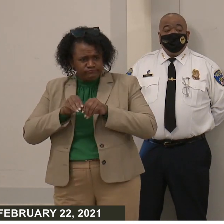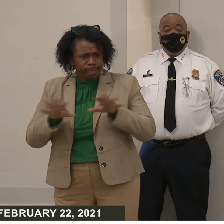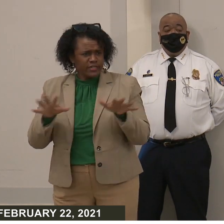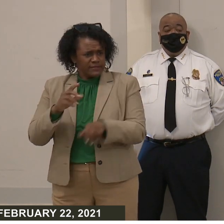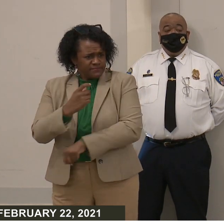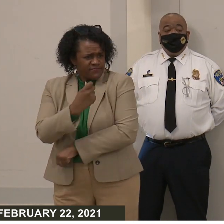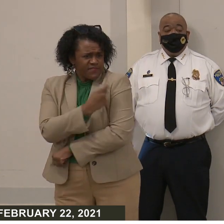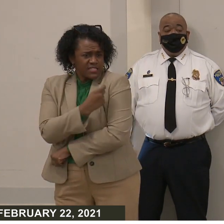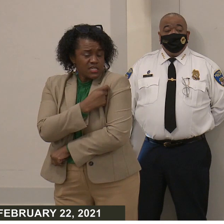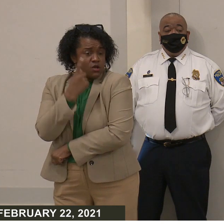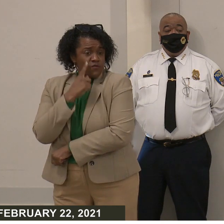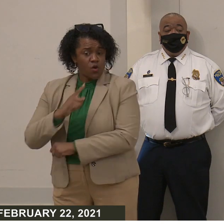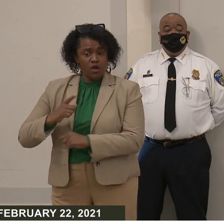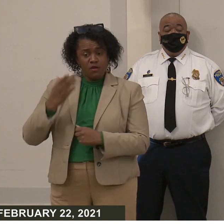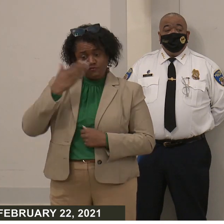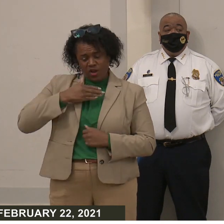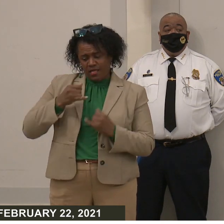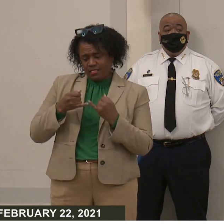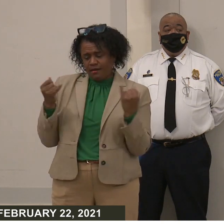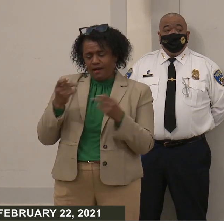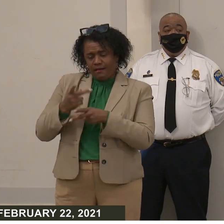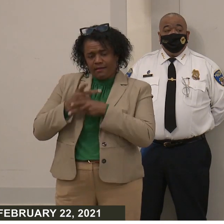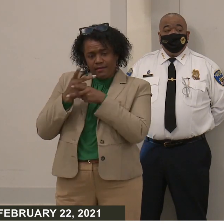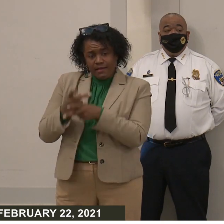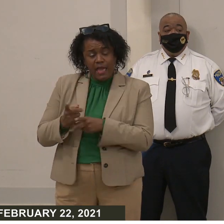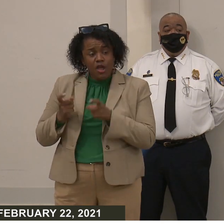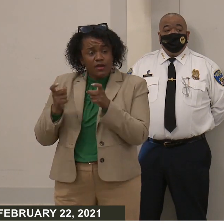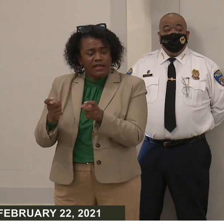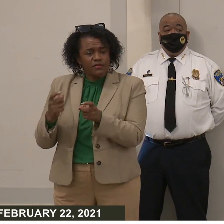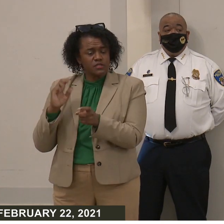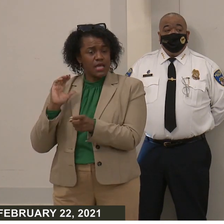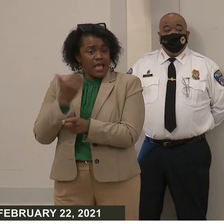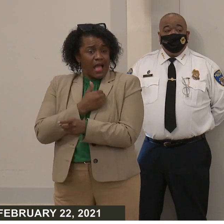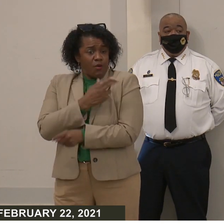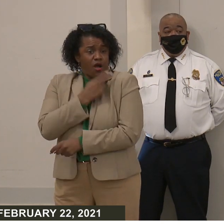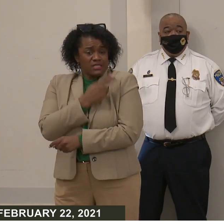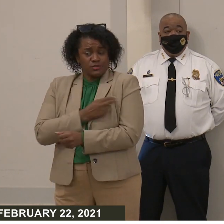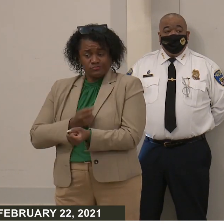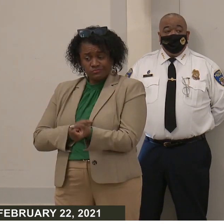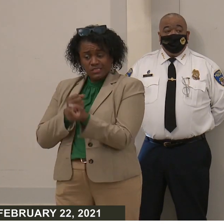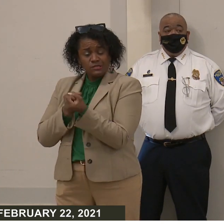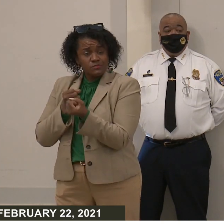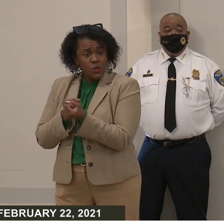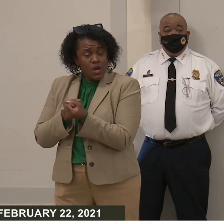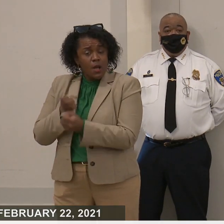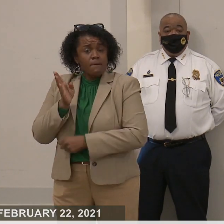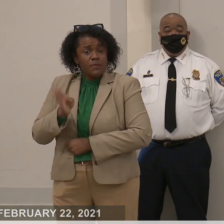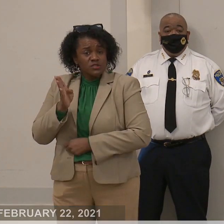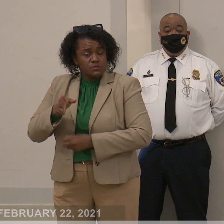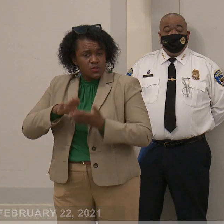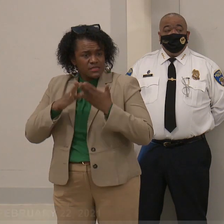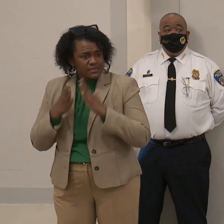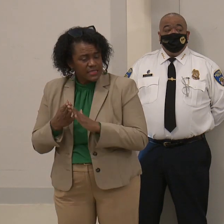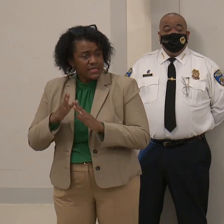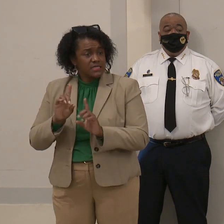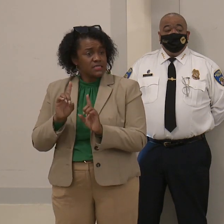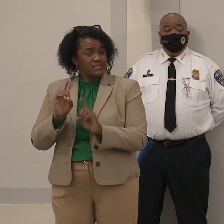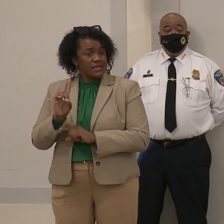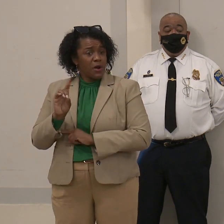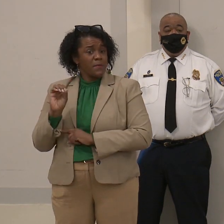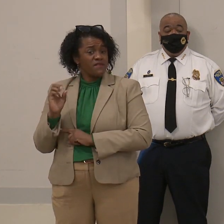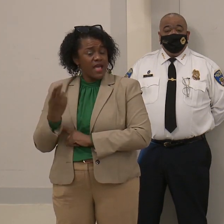vaccinations for our frontline caregivers, Ascension St. Agnes offered our support to the Baltimore City Department of Health to